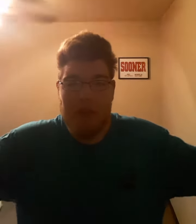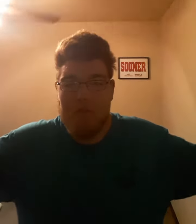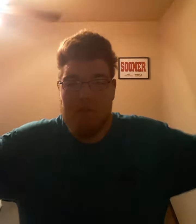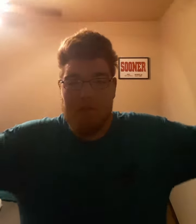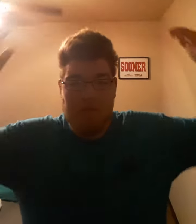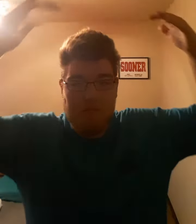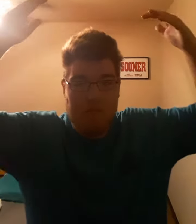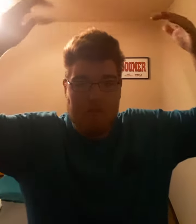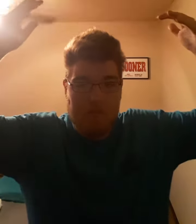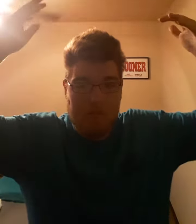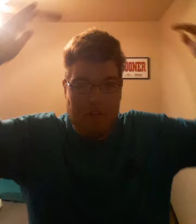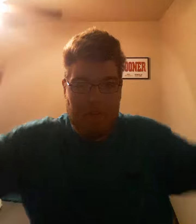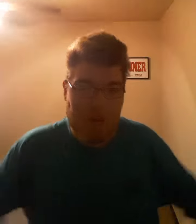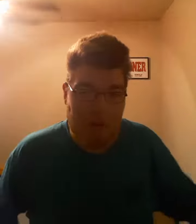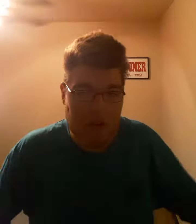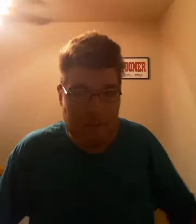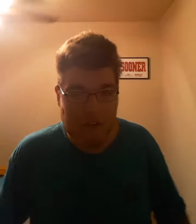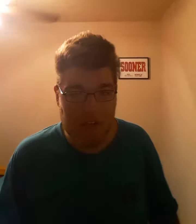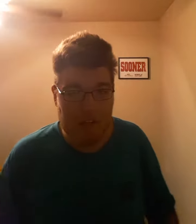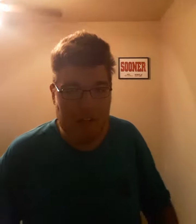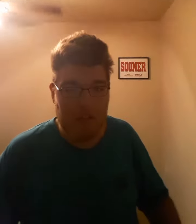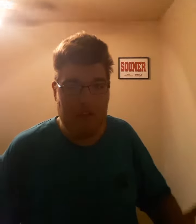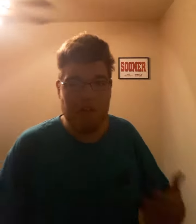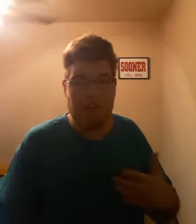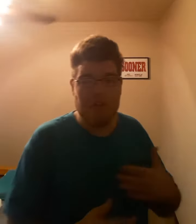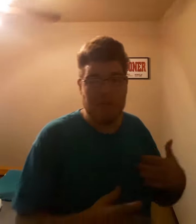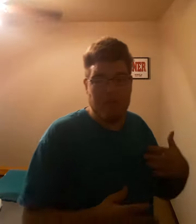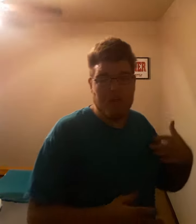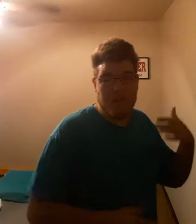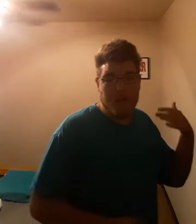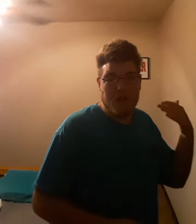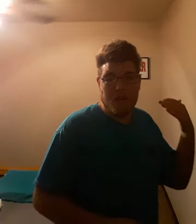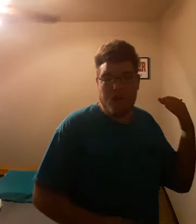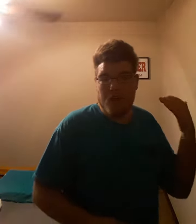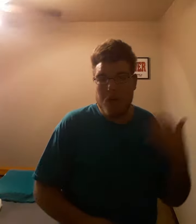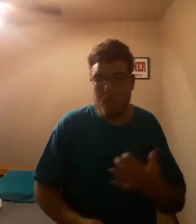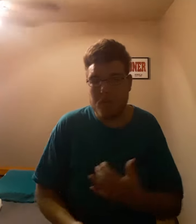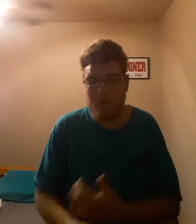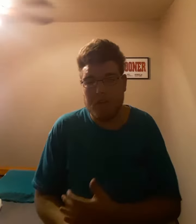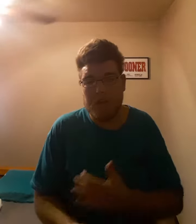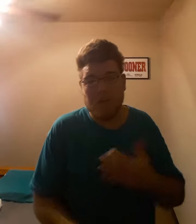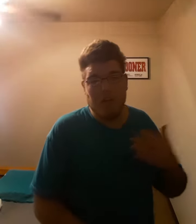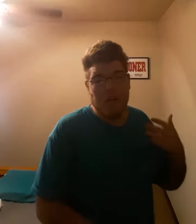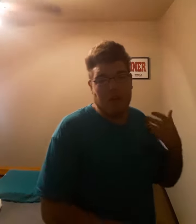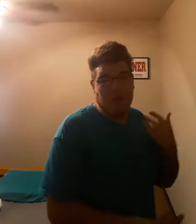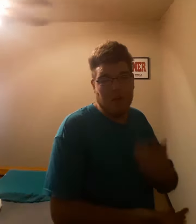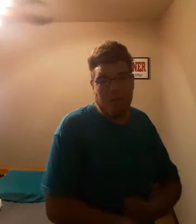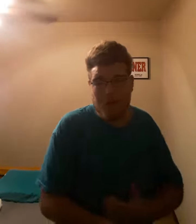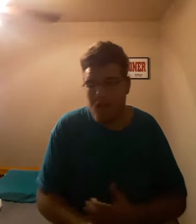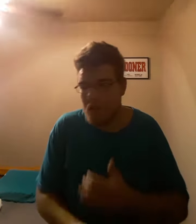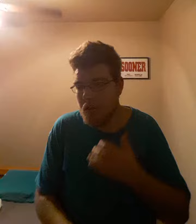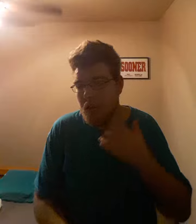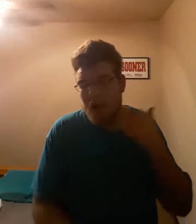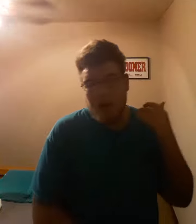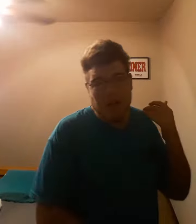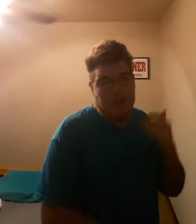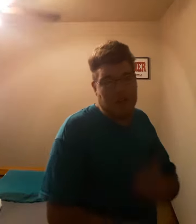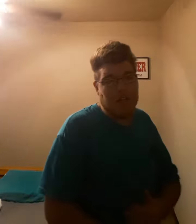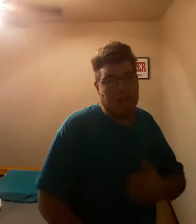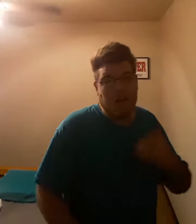don't feel motivated to upload and work. Now,